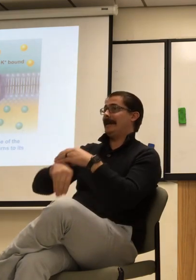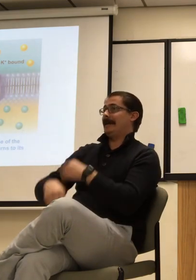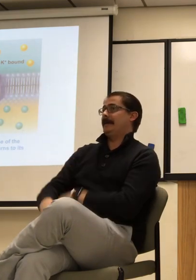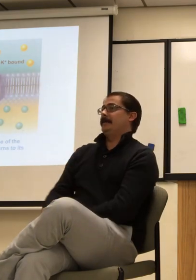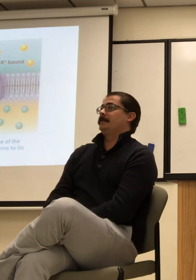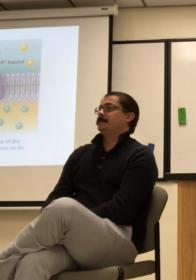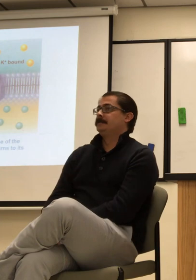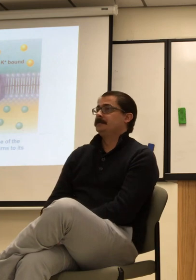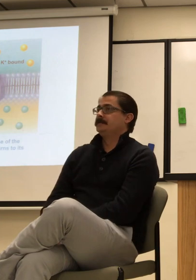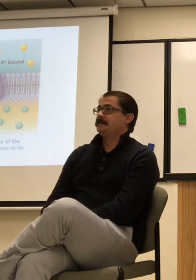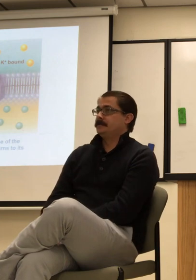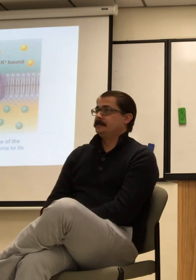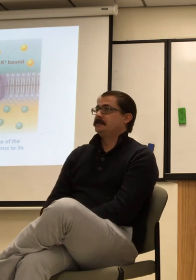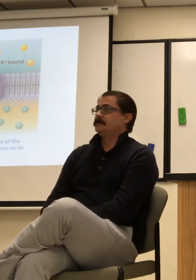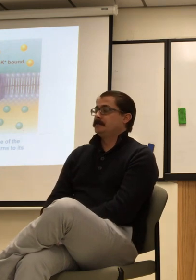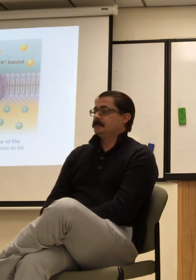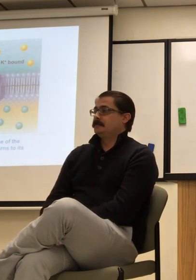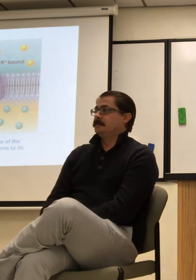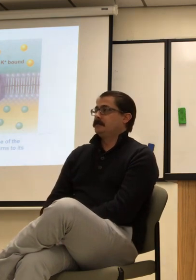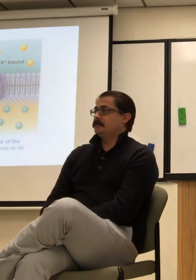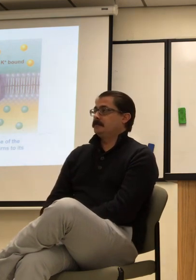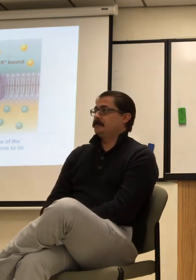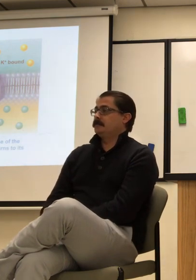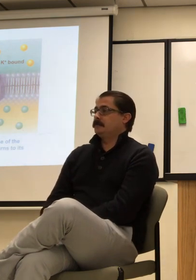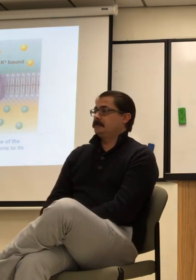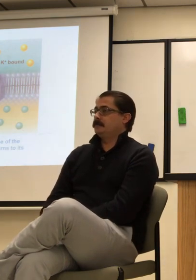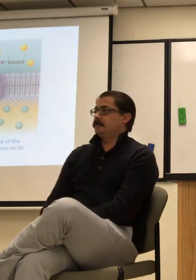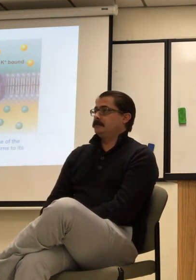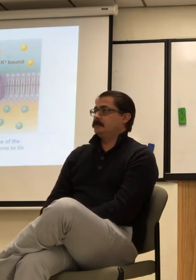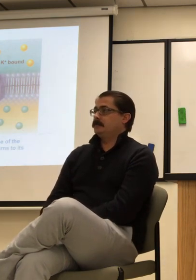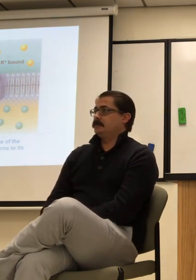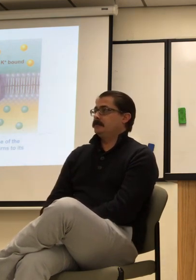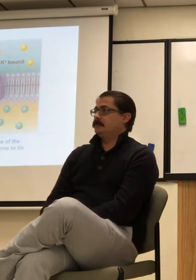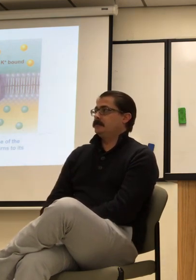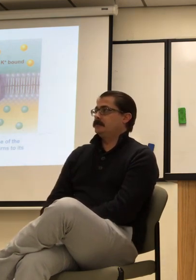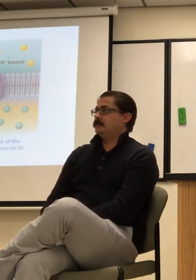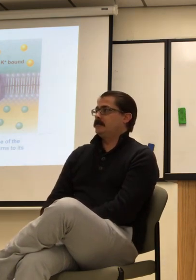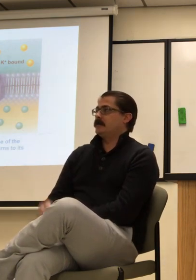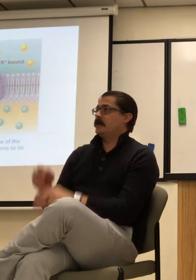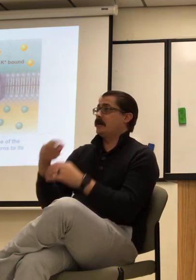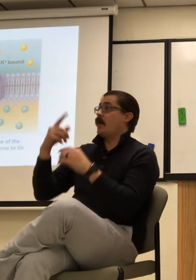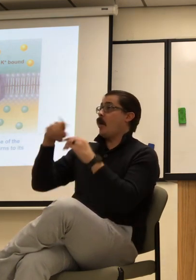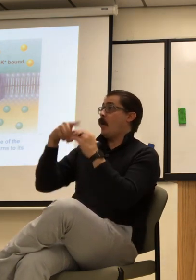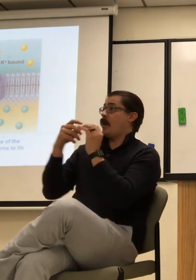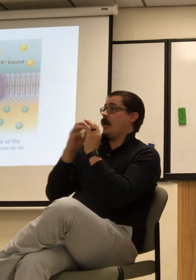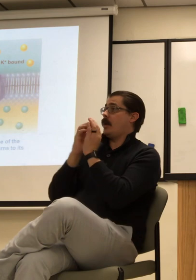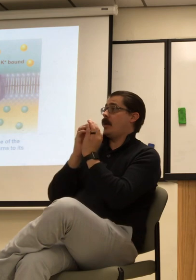Two potassium ions, I guess, recaptured, okay?